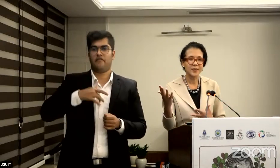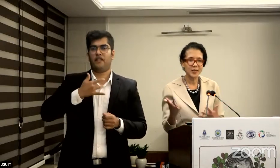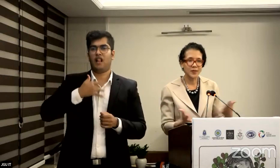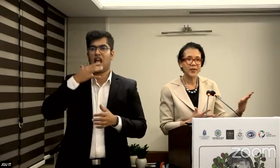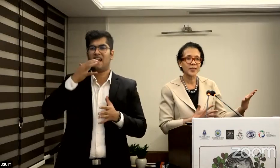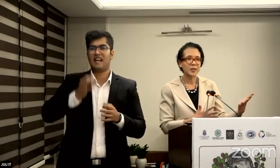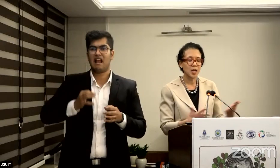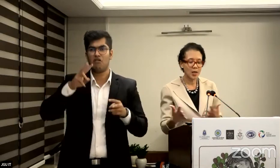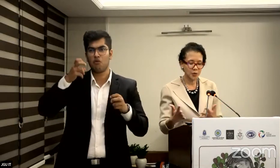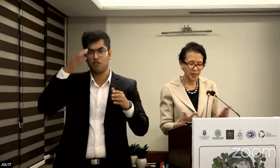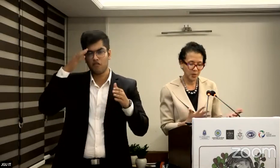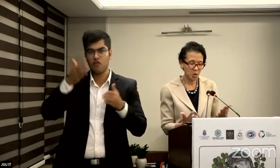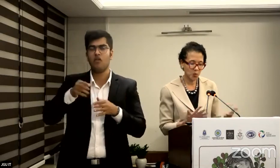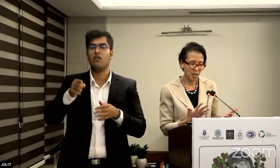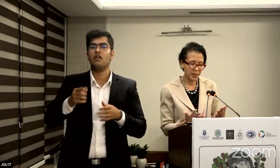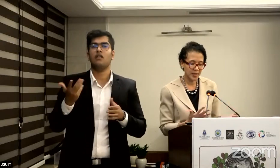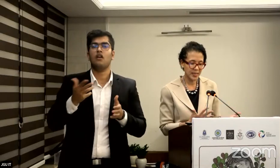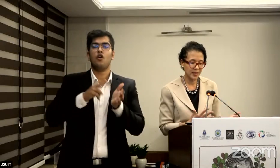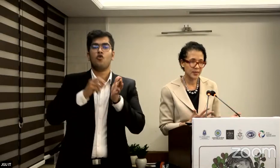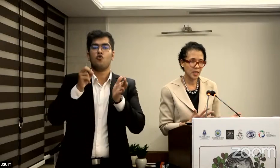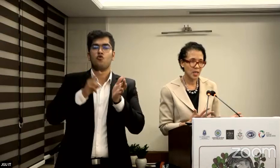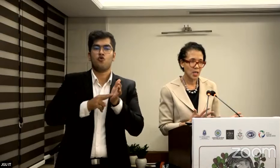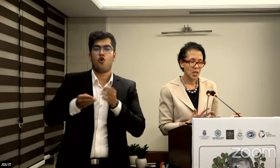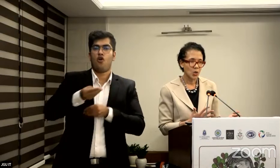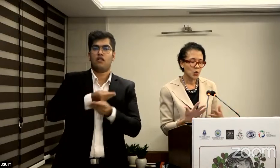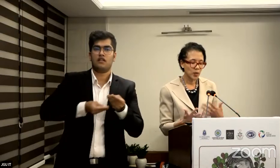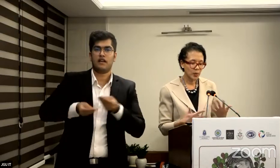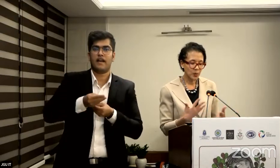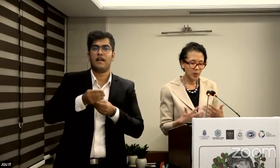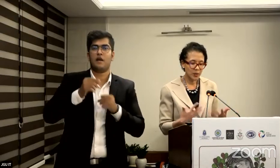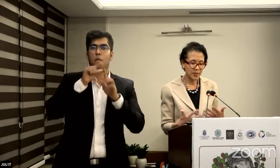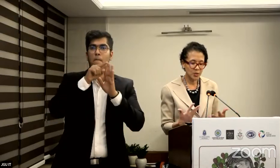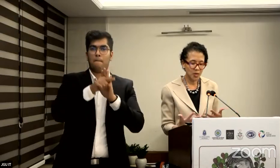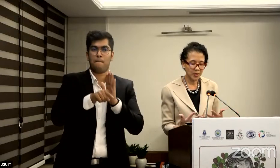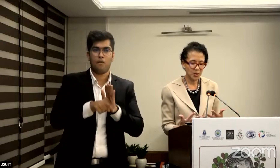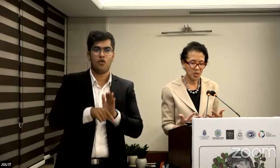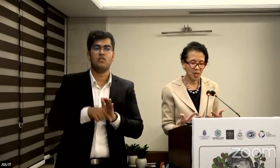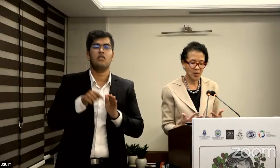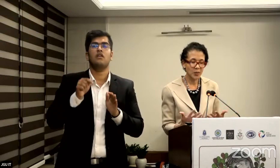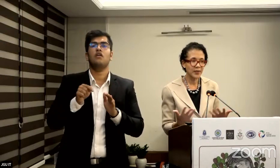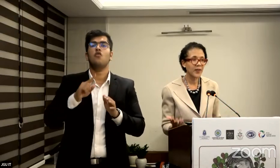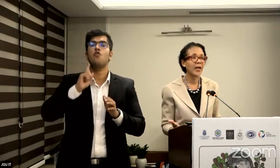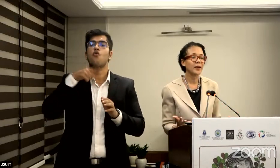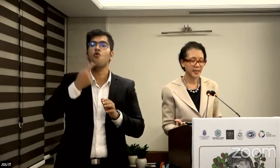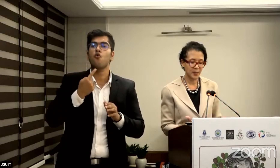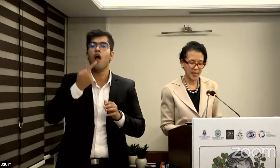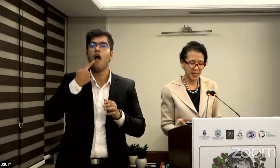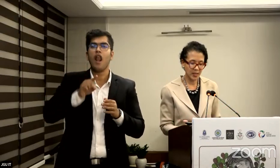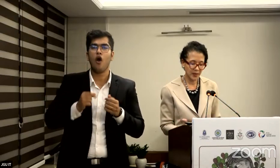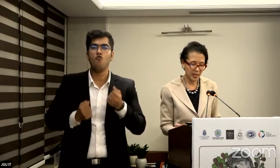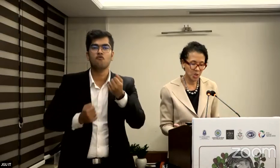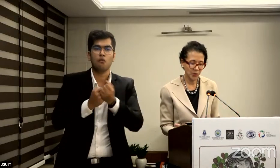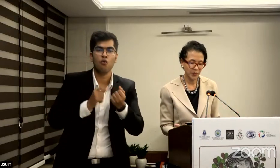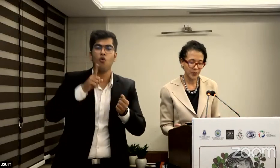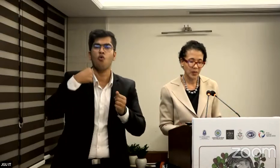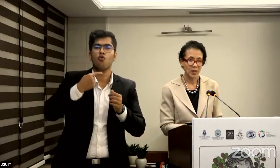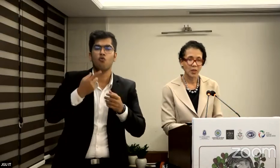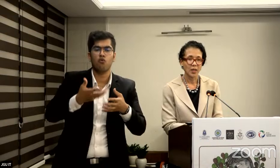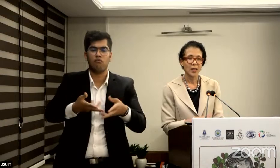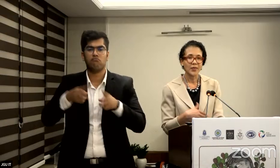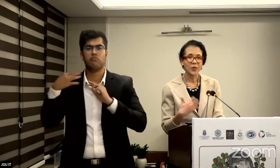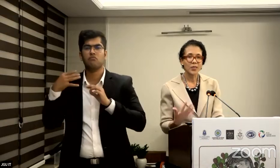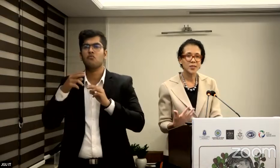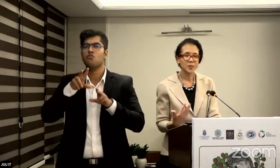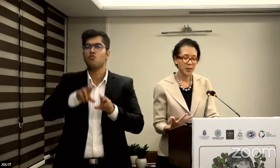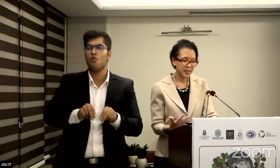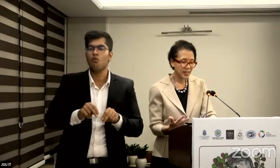valence of these various non-trade social policies, who their proponents and detractors are, really vary depending on the issue.